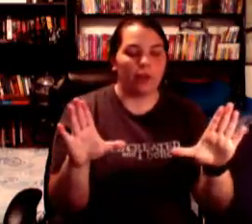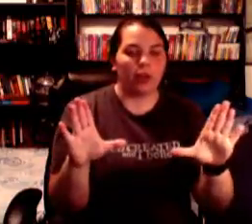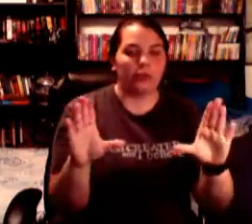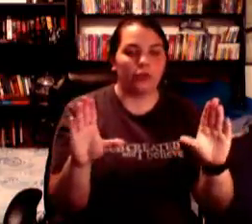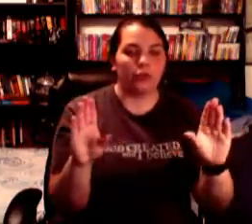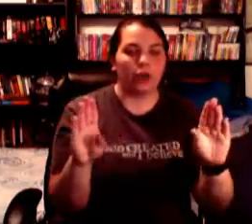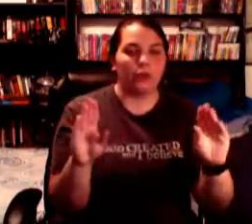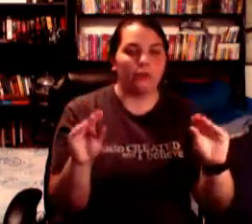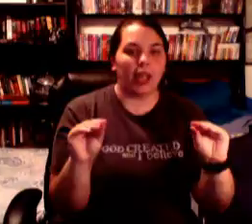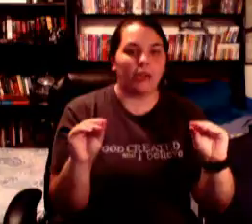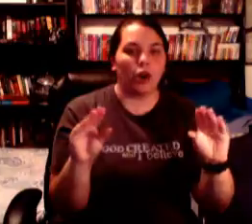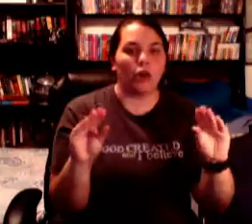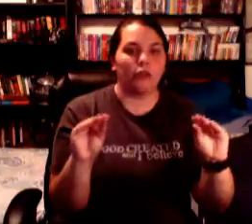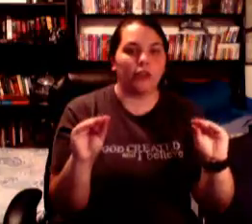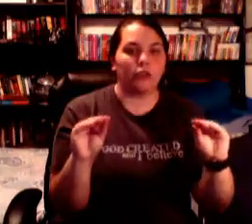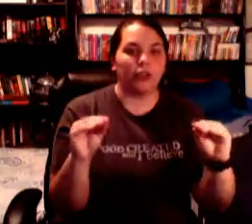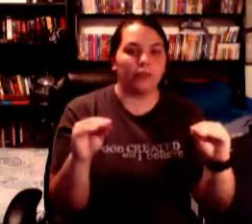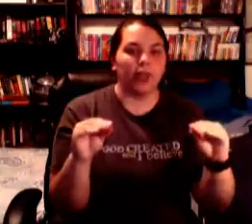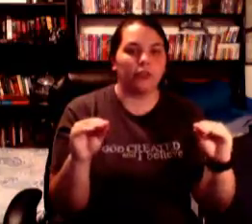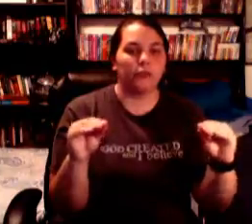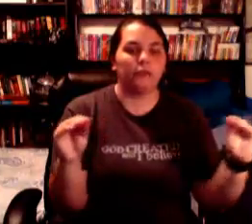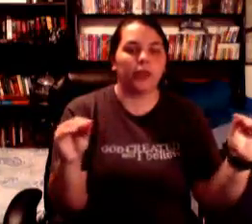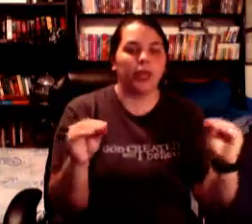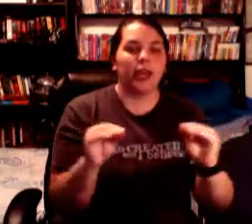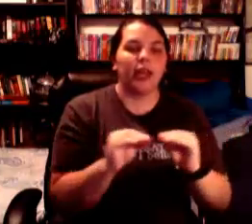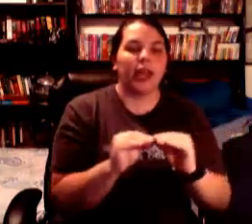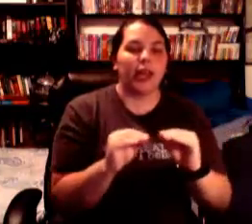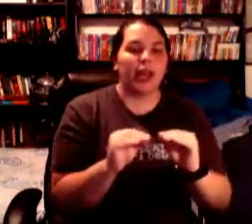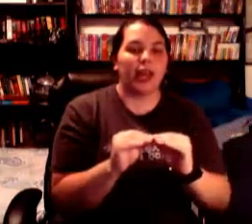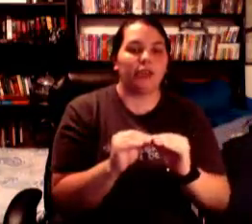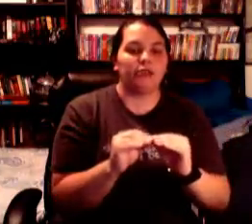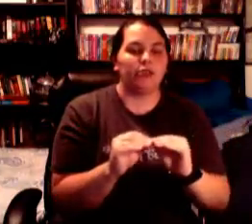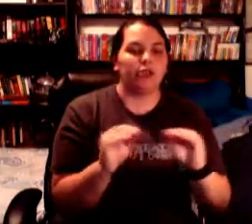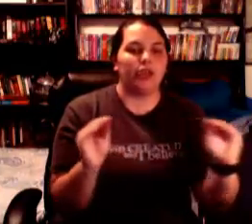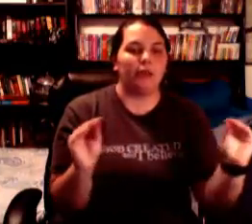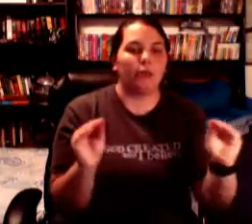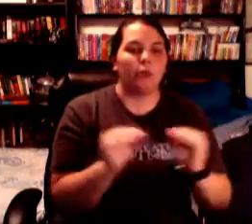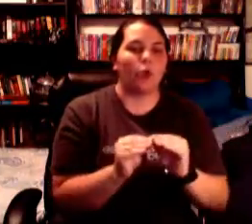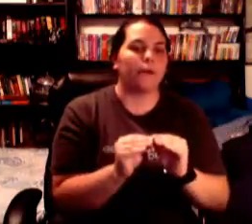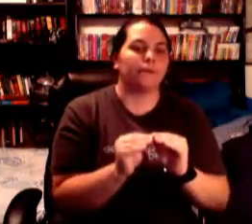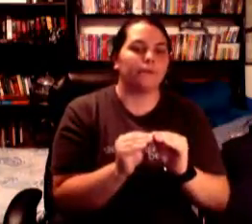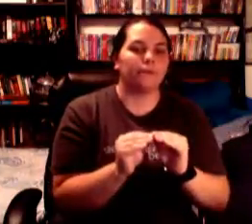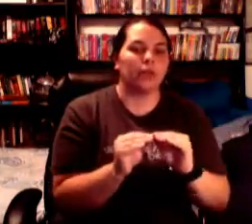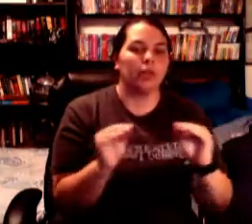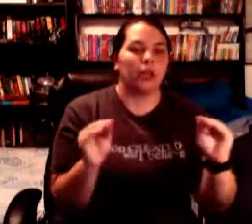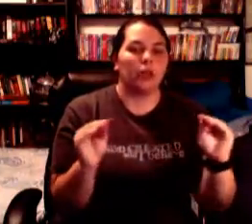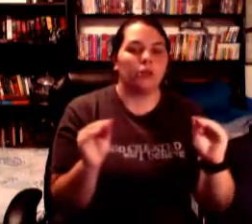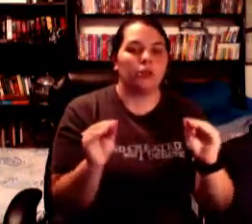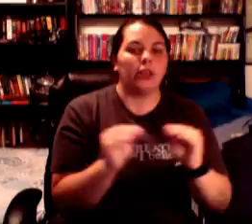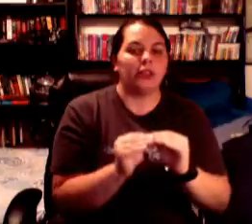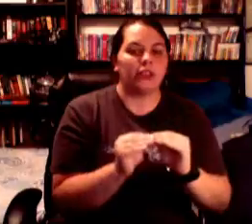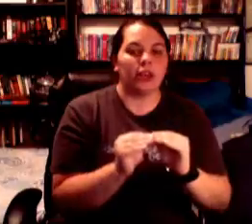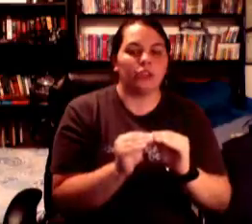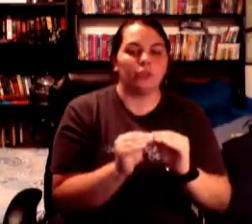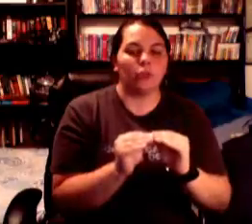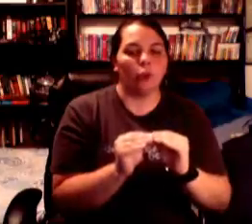remember, as your thumb and all your fingers come together, and you just tap. More. They just touch.